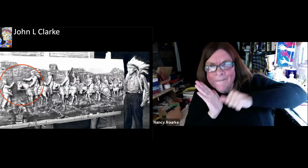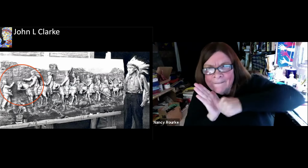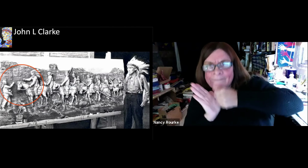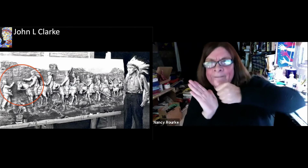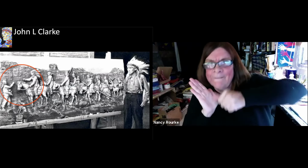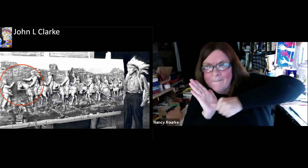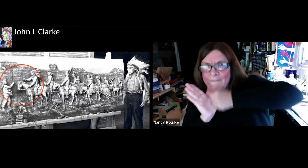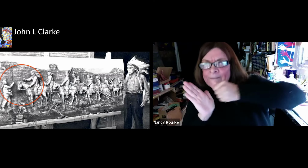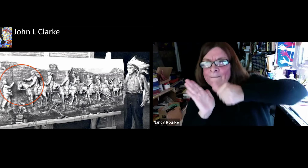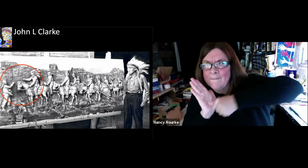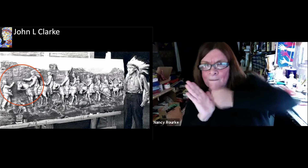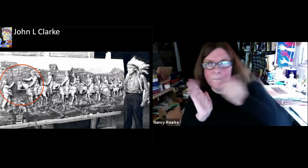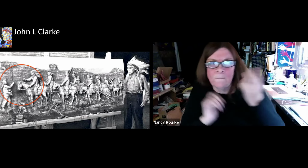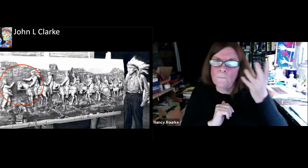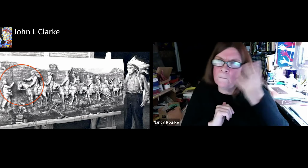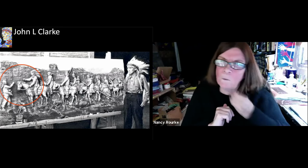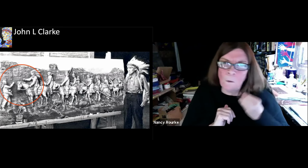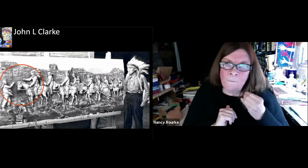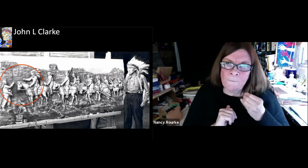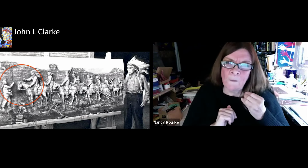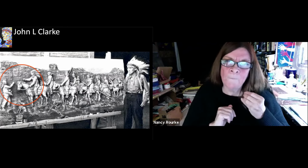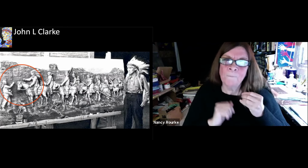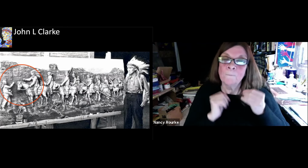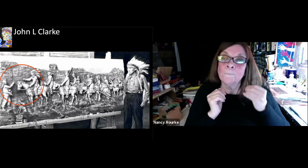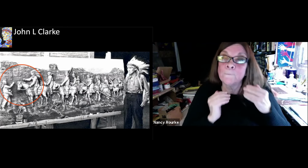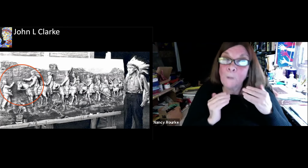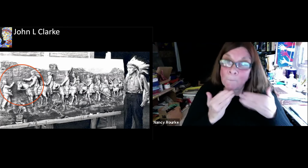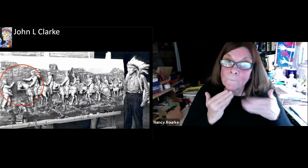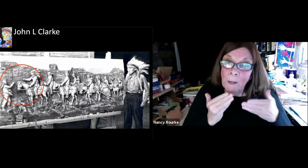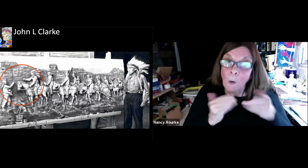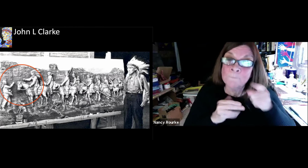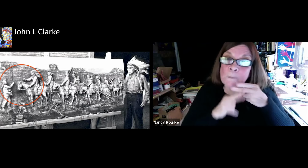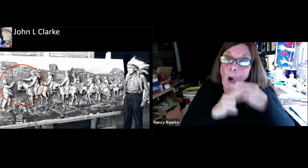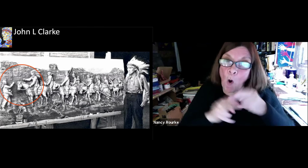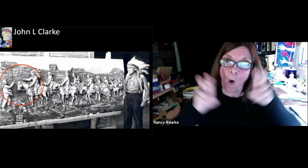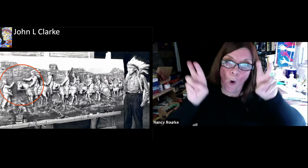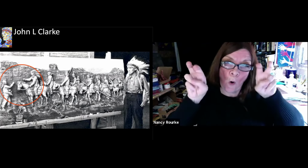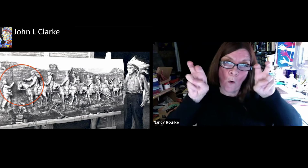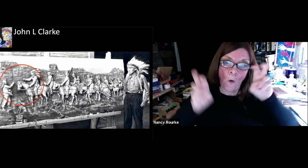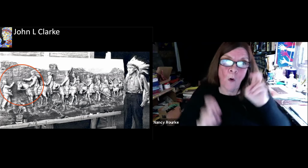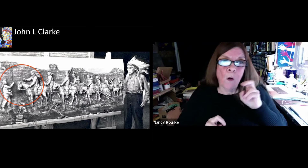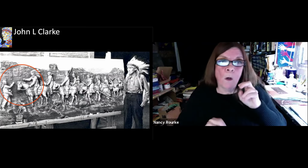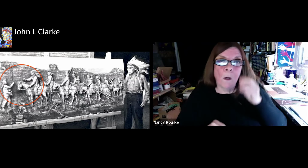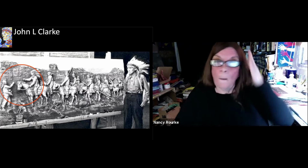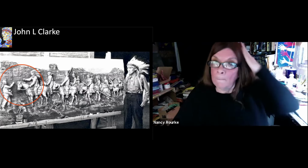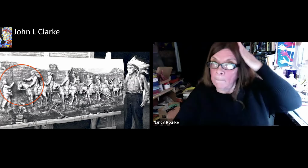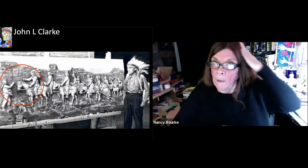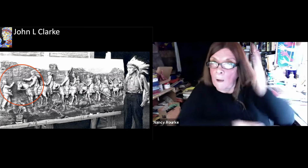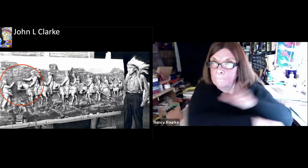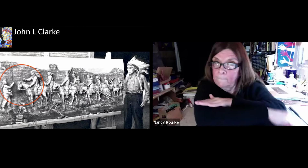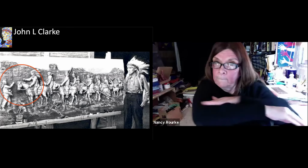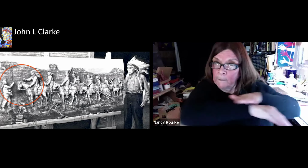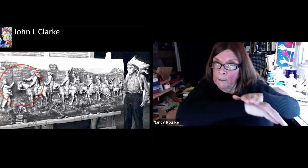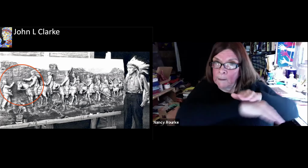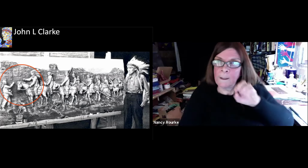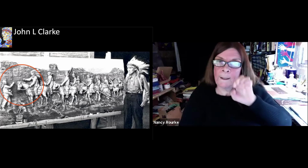Now. Of course. That's a very heavy. Sizable piece of wood. That has been. Beautifully carved. Into what you see.